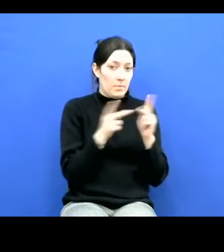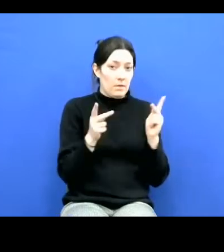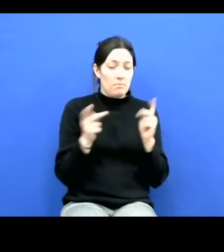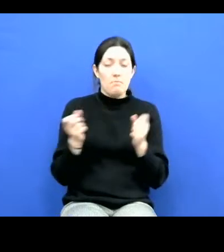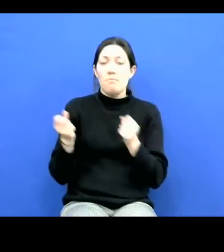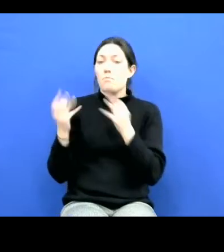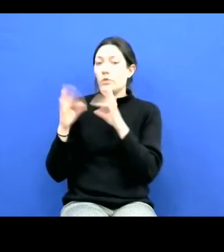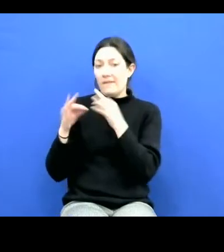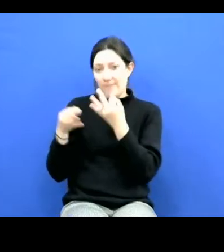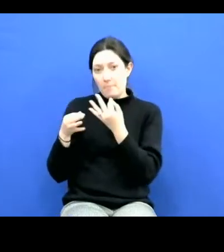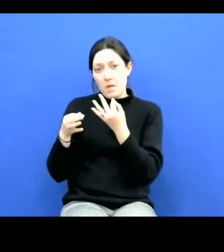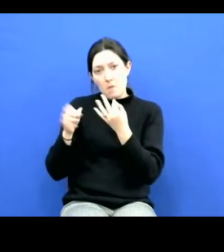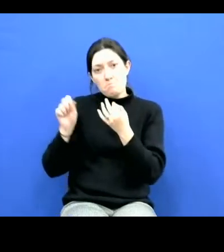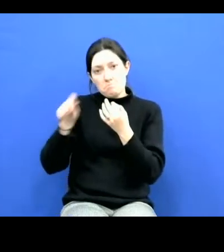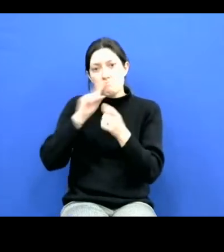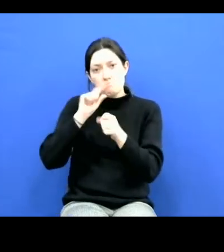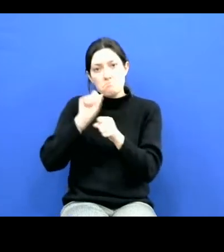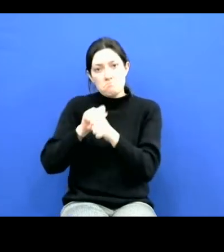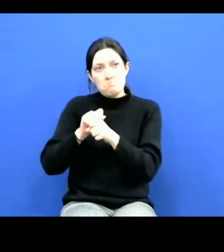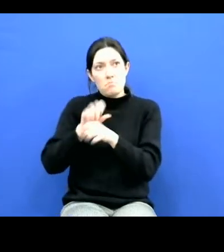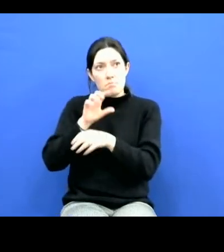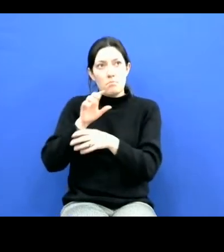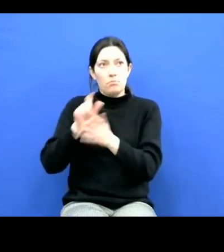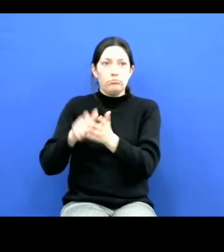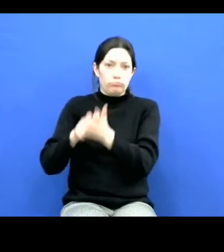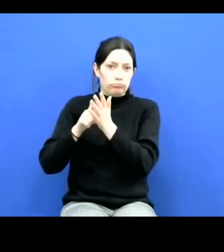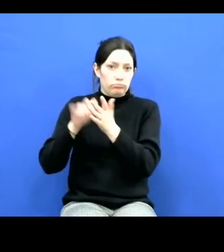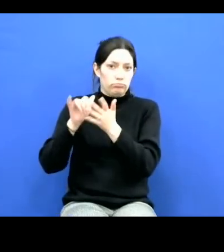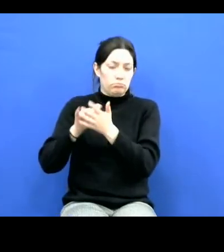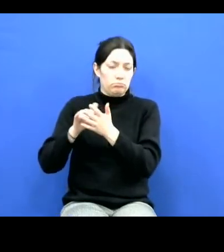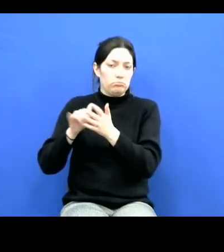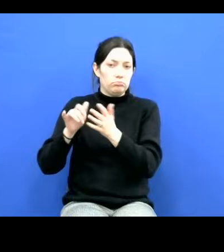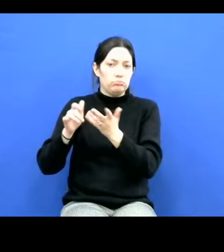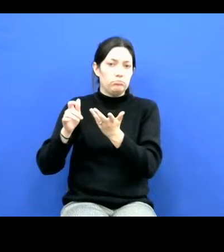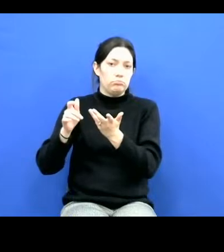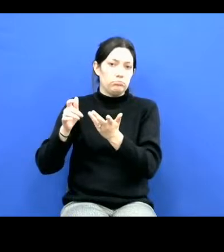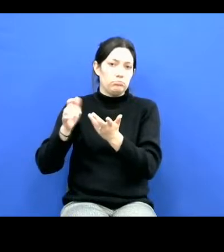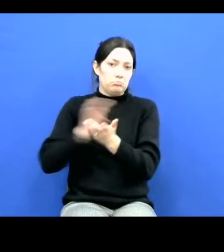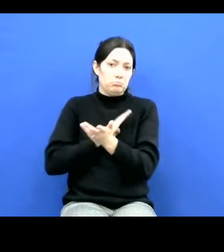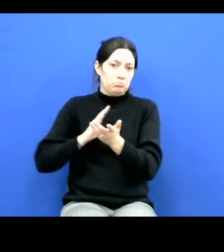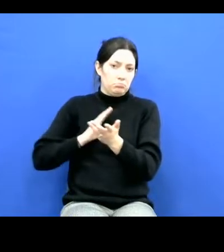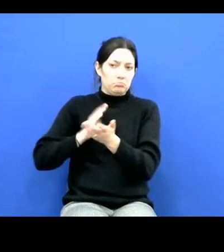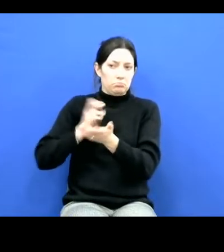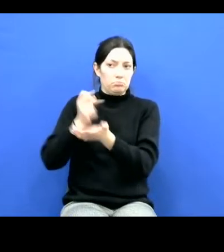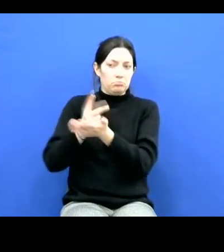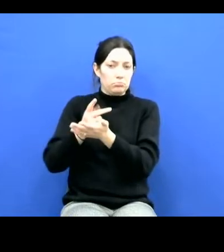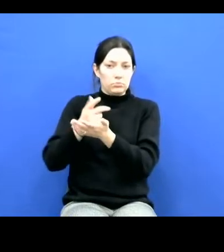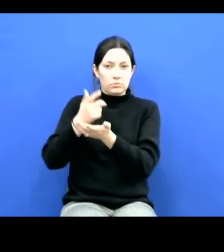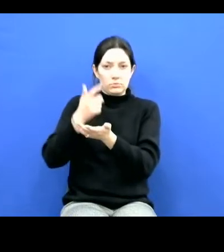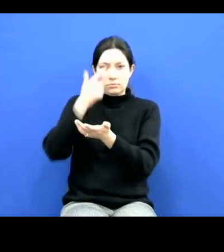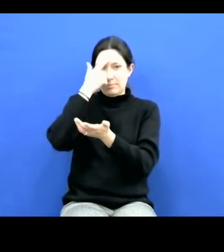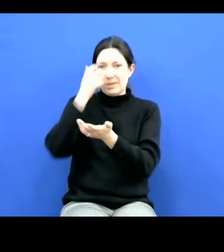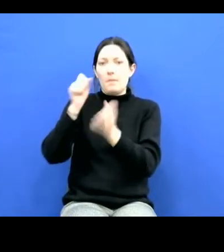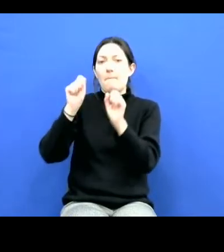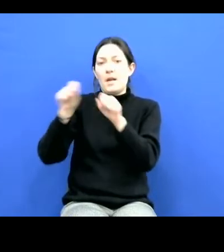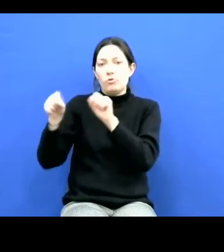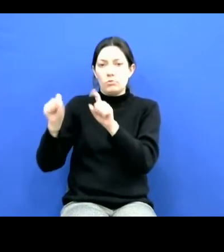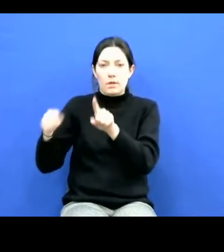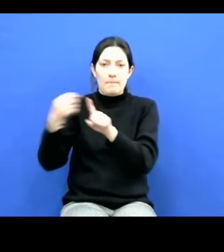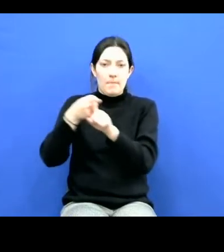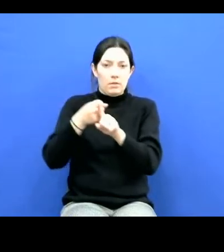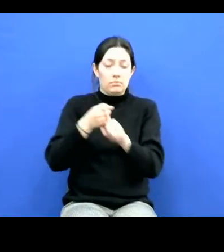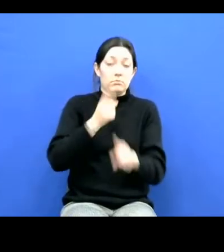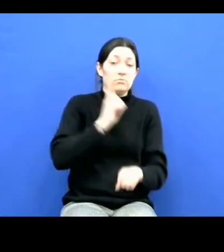specifically because of these potential impacts, right? A single family home typically doesn't have anywhere near the potential impact that